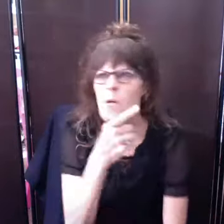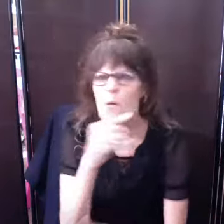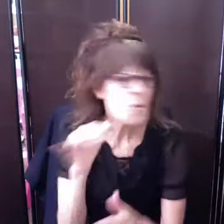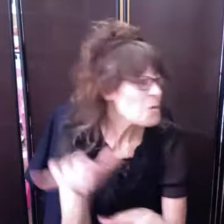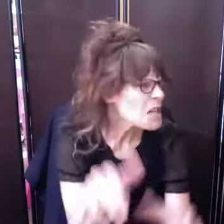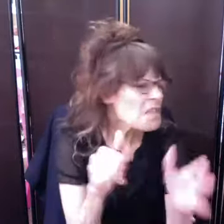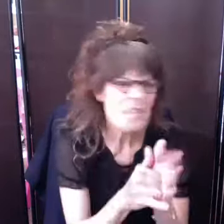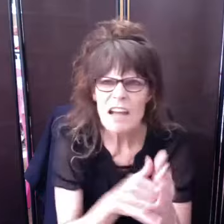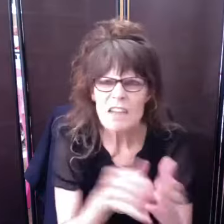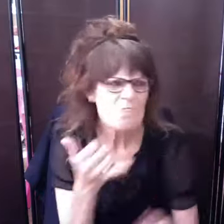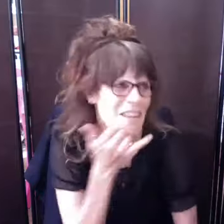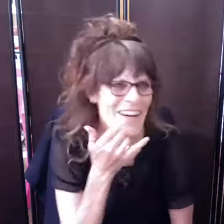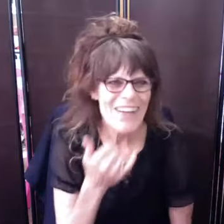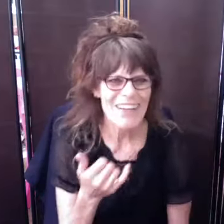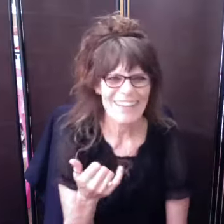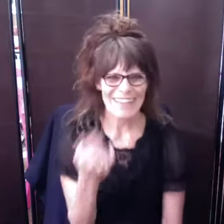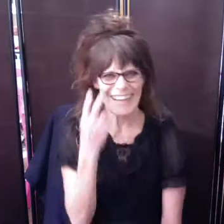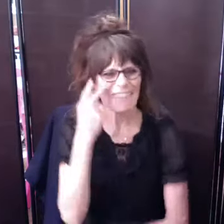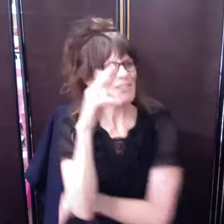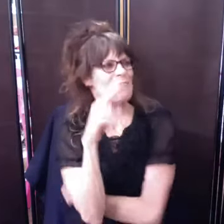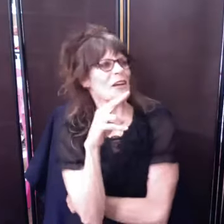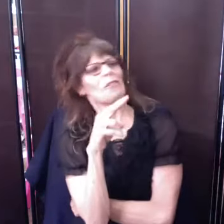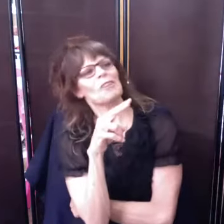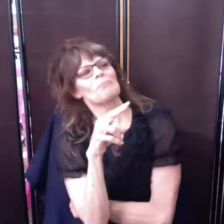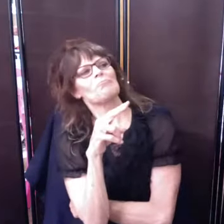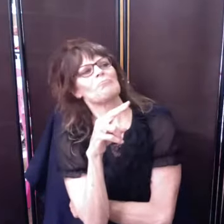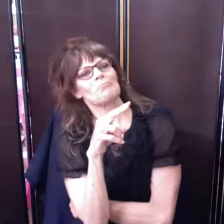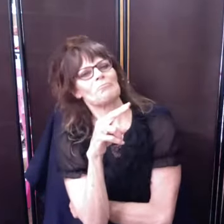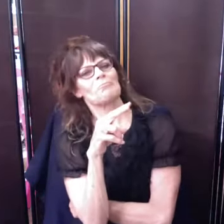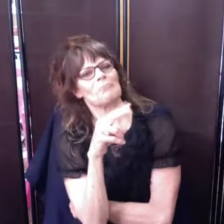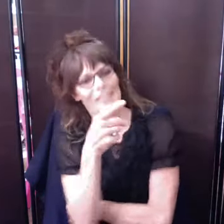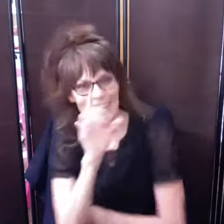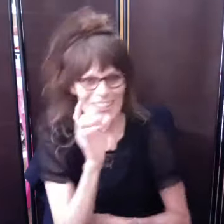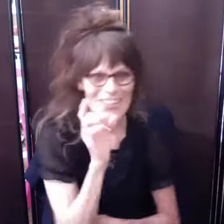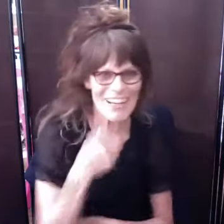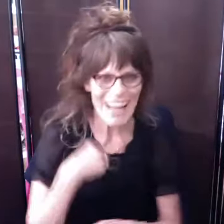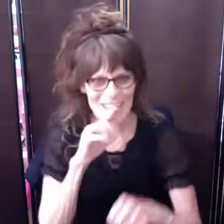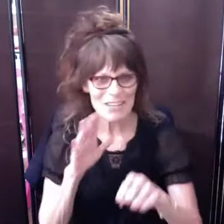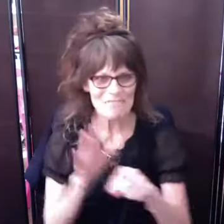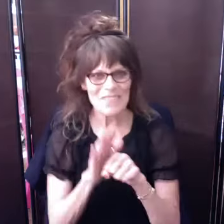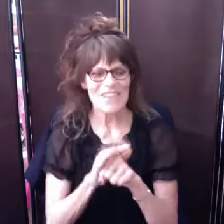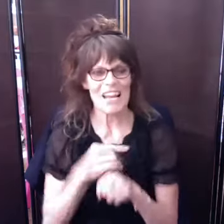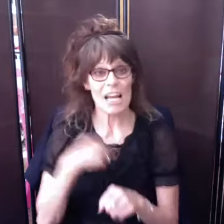slot. I mean, I watched all that happen, and I drank, right? I got that commitment that night, and I got drunk the next day.